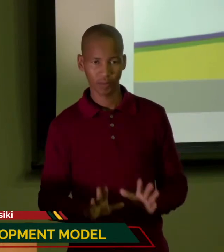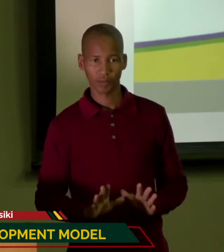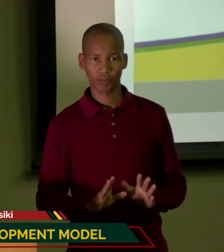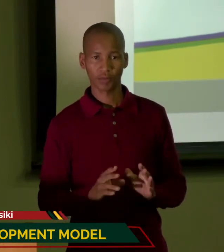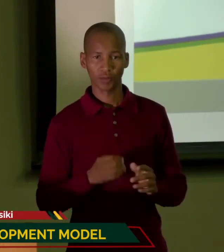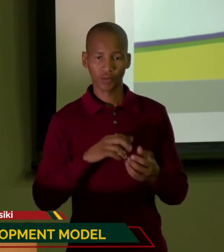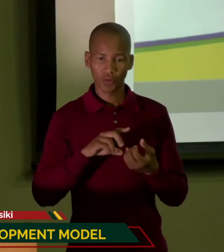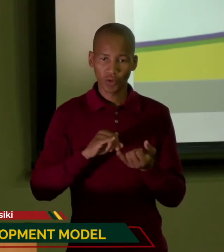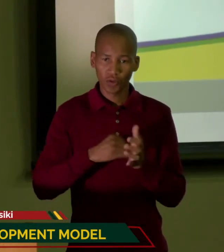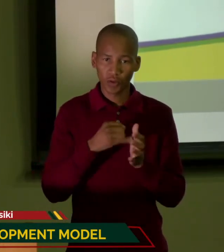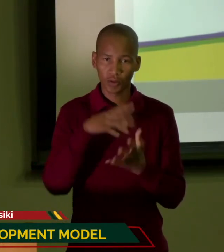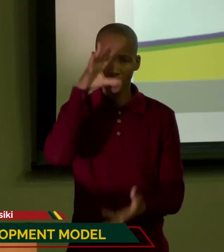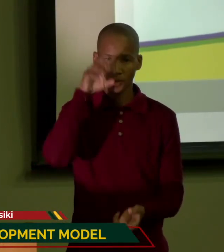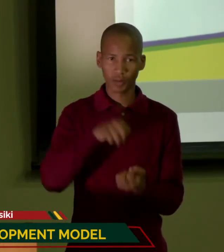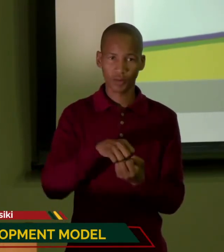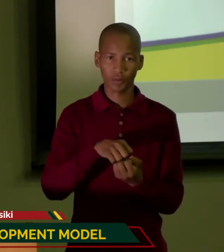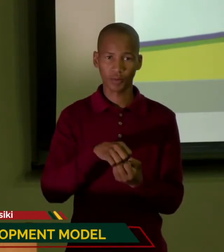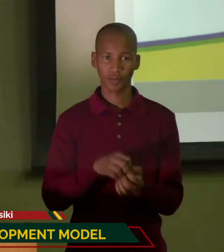I've got